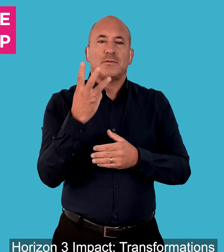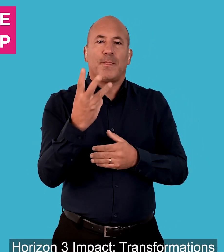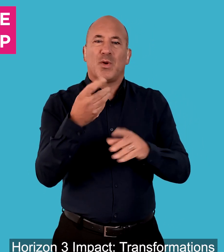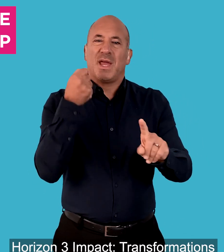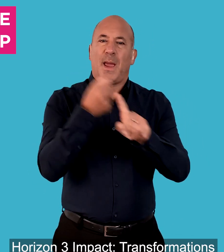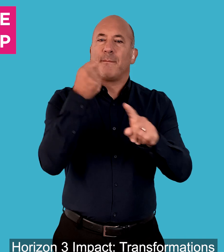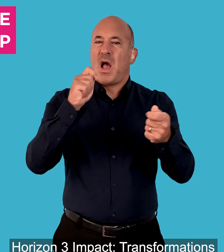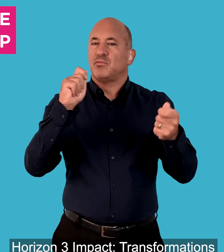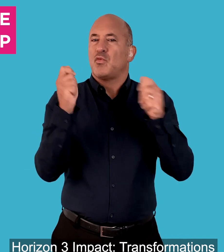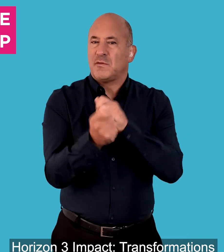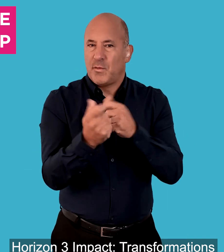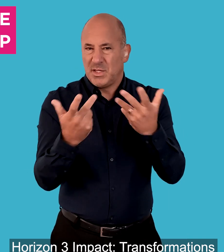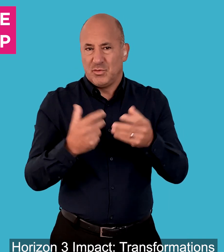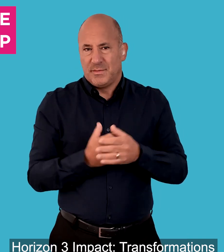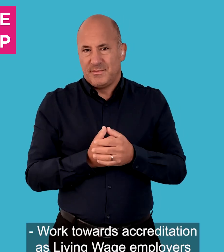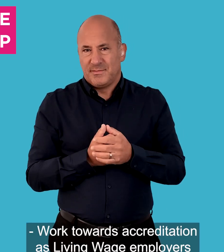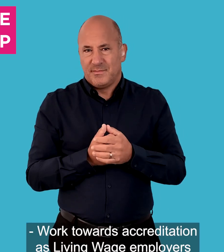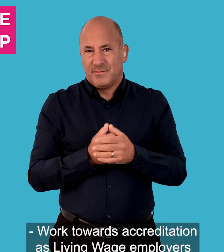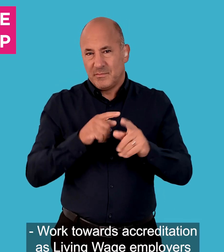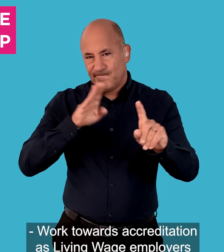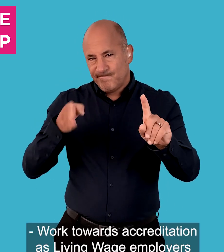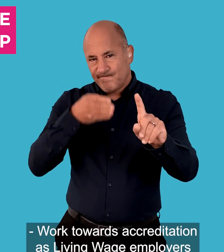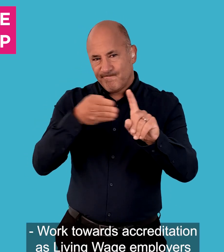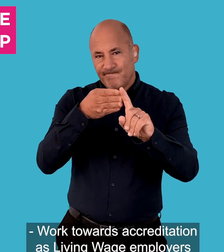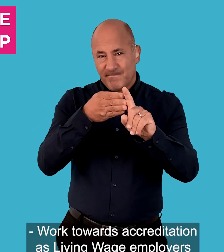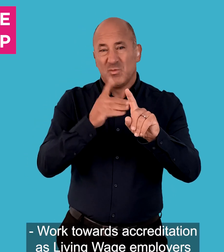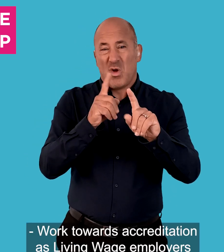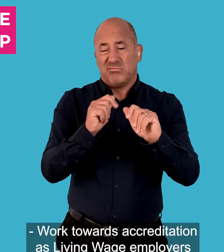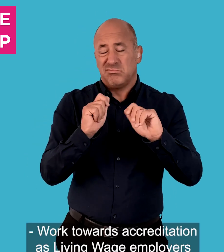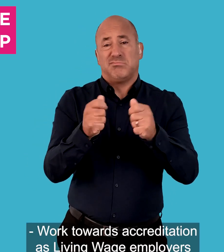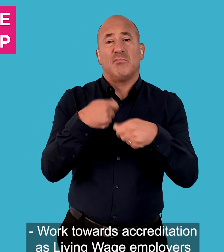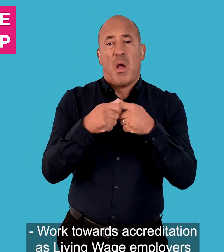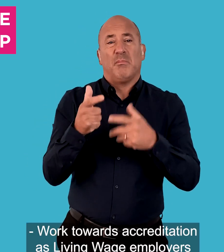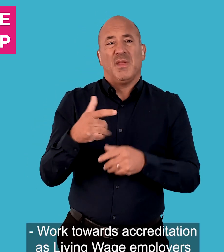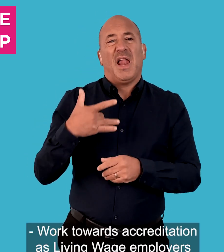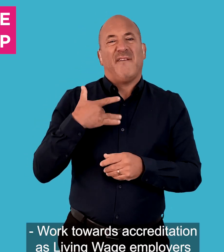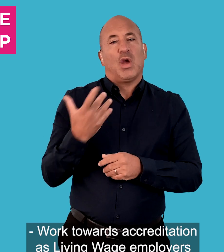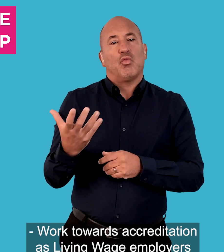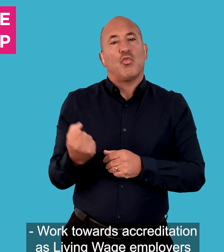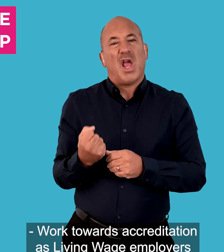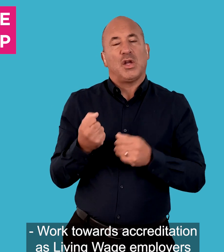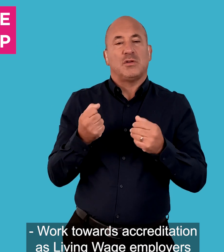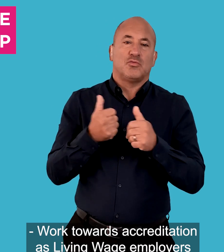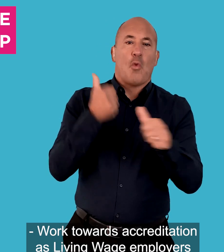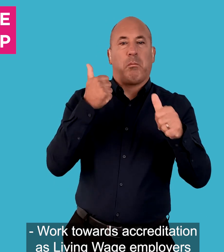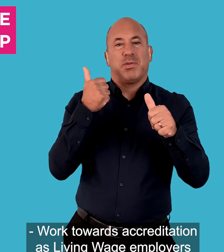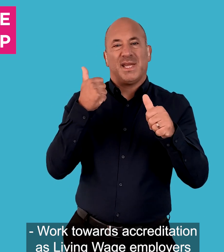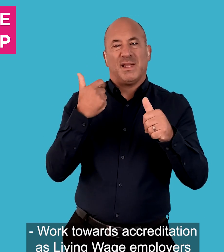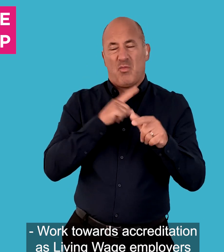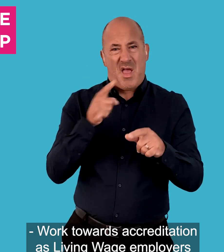Horizon 3 impact transformations. Work towards accreditation as living wage